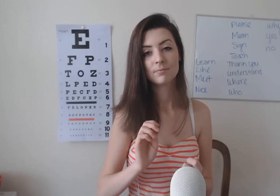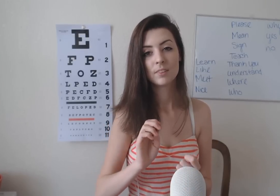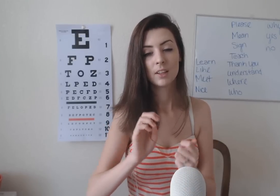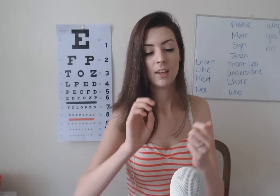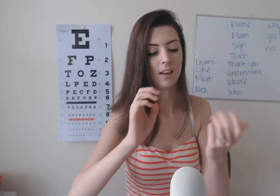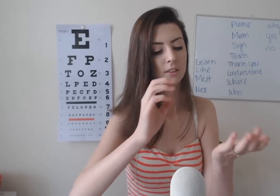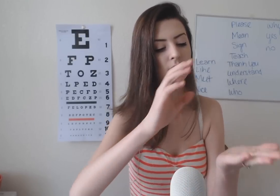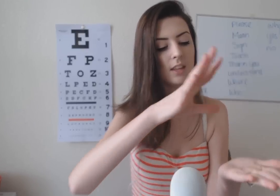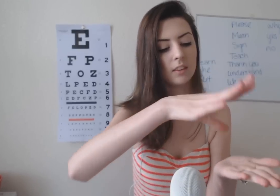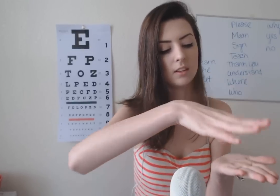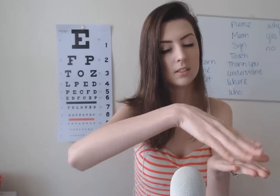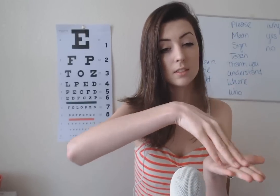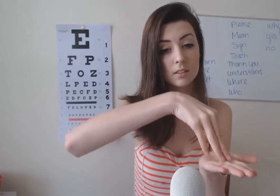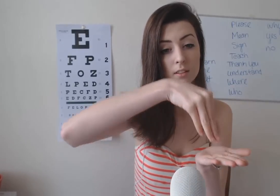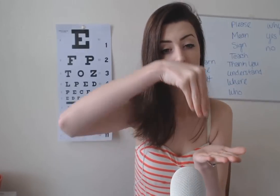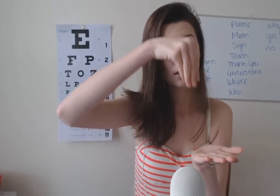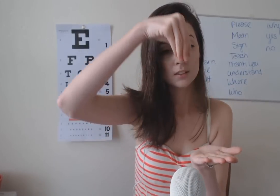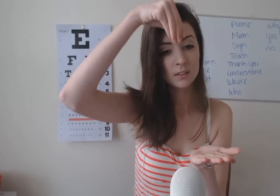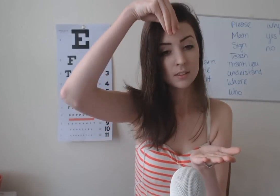Yeah, just like this.